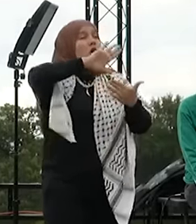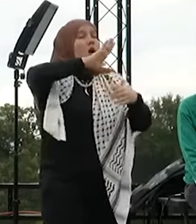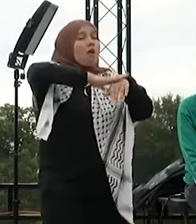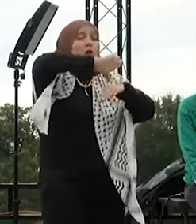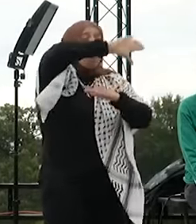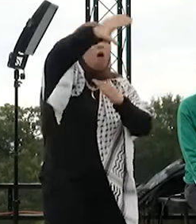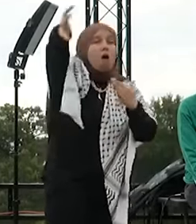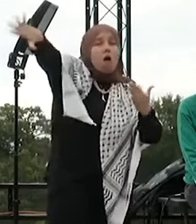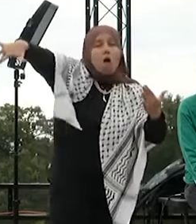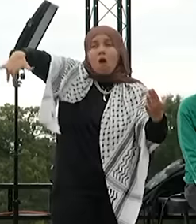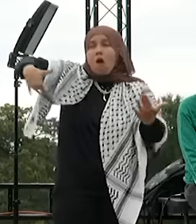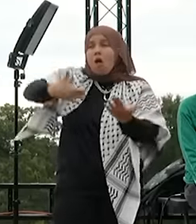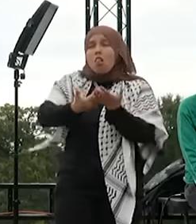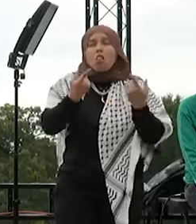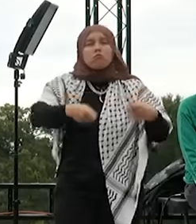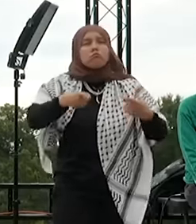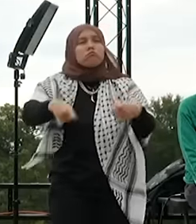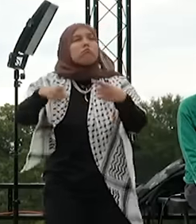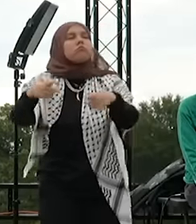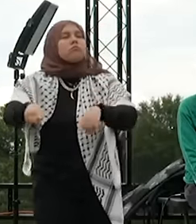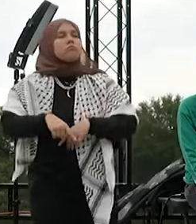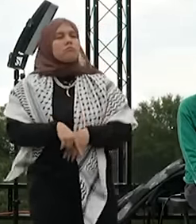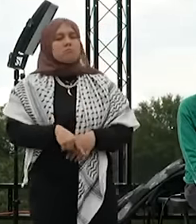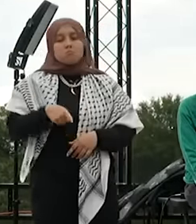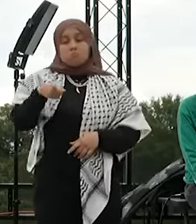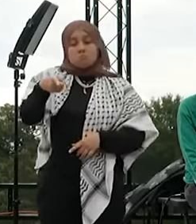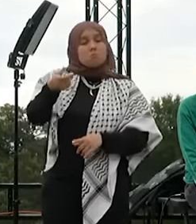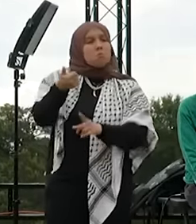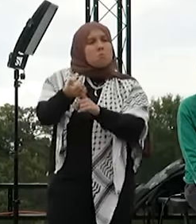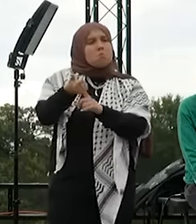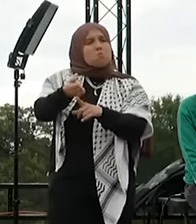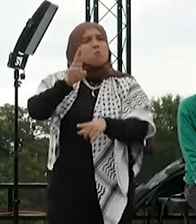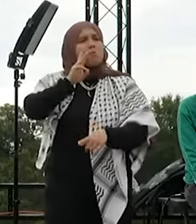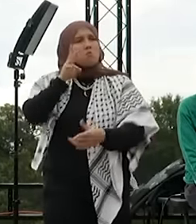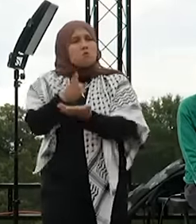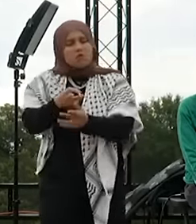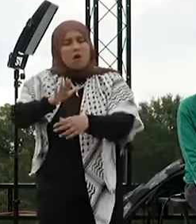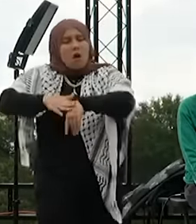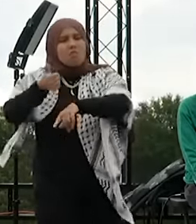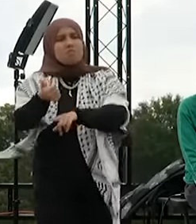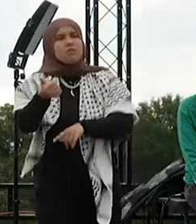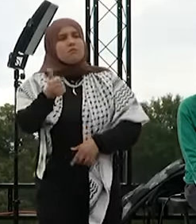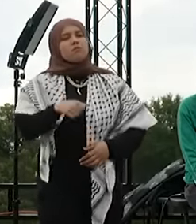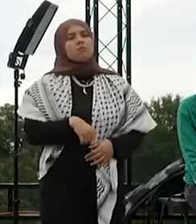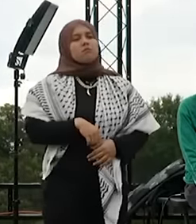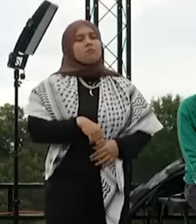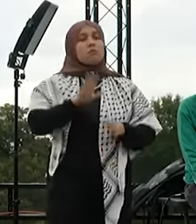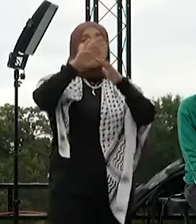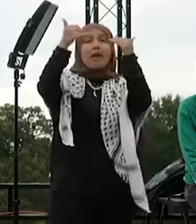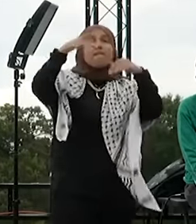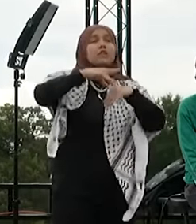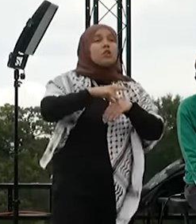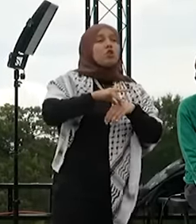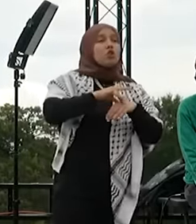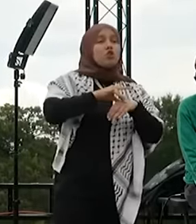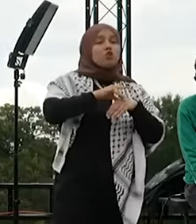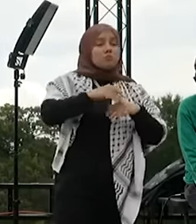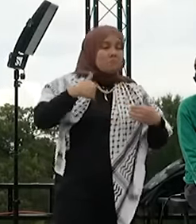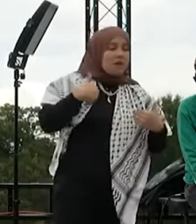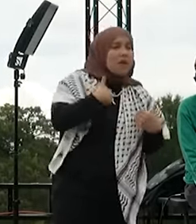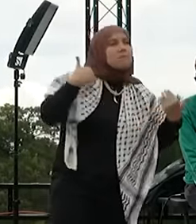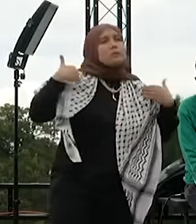things. That they are witnesses upon themselves, that the heavens and the earth, the animals and the